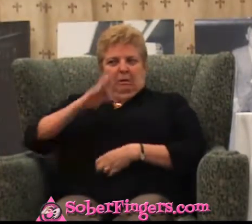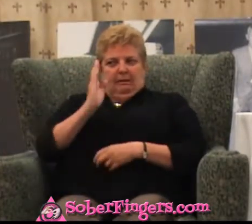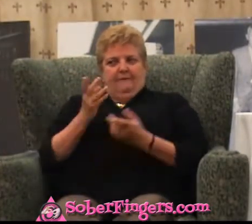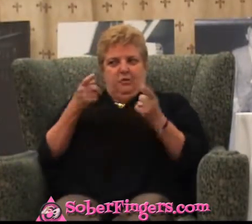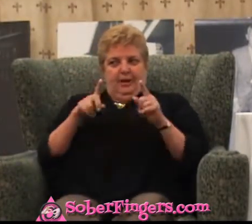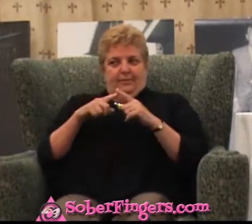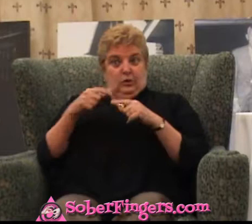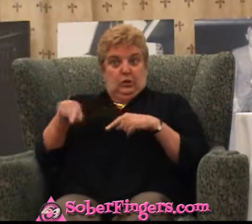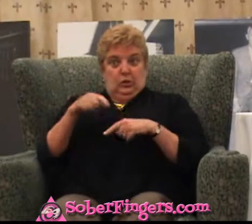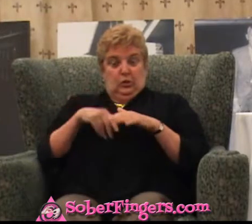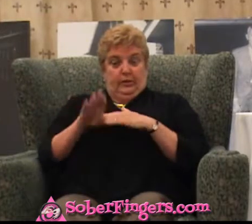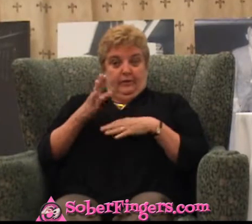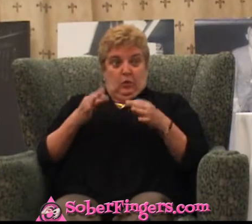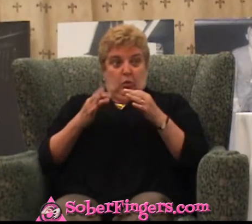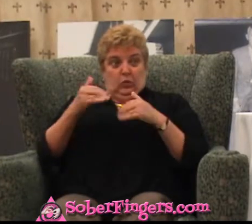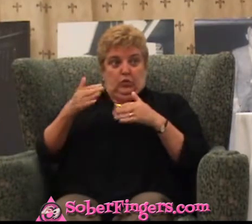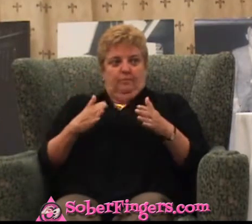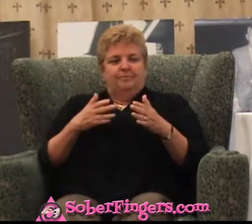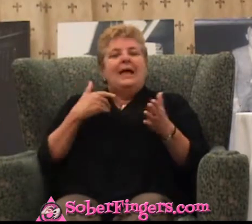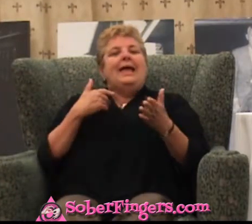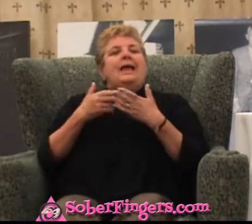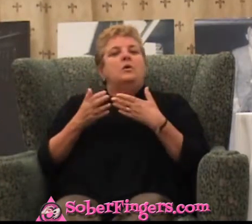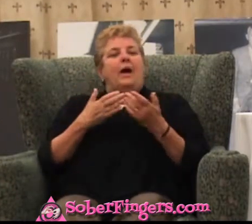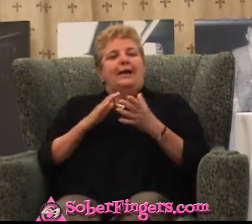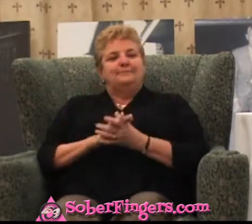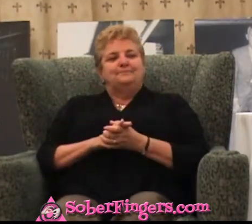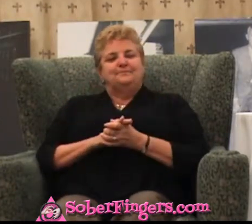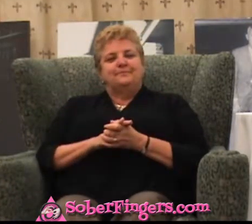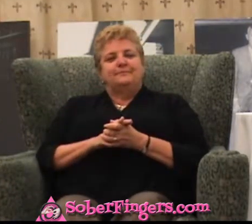courtroom. Anyway, I digress.